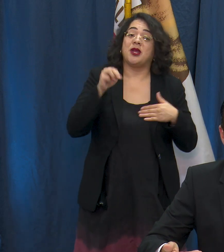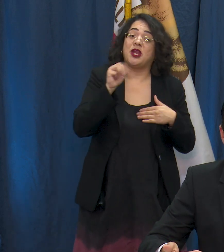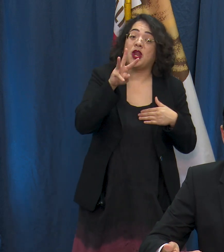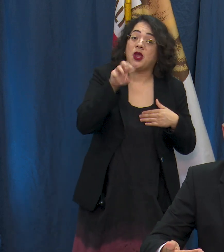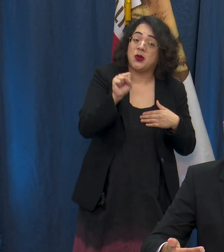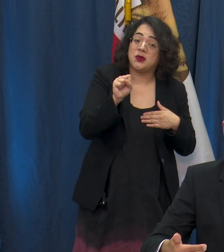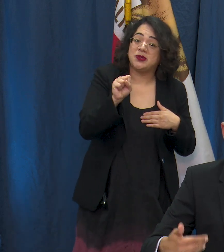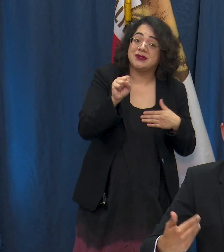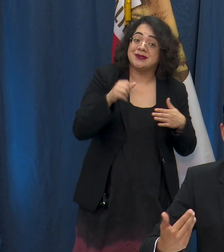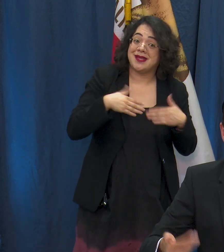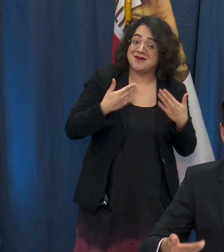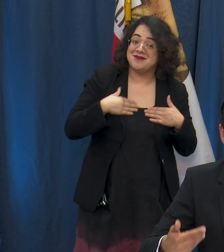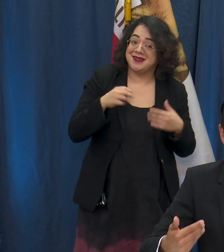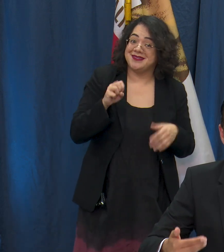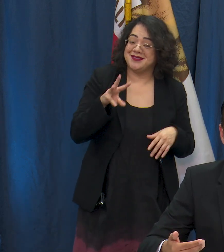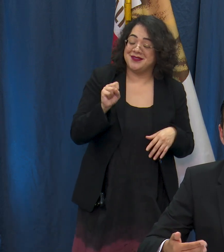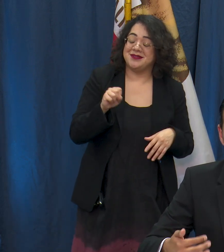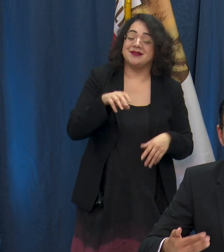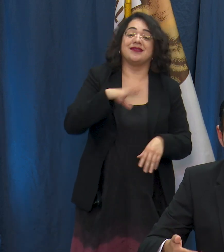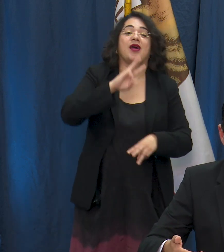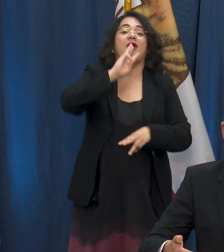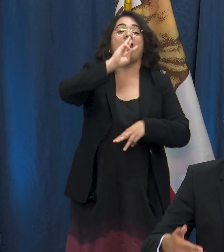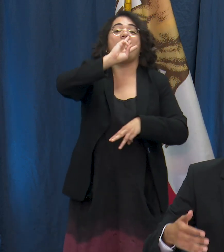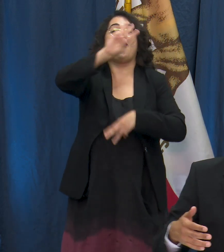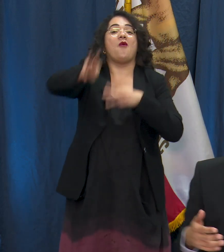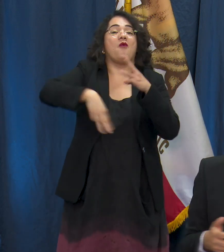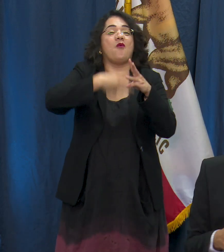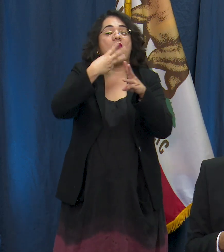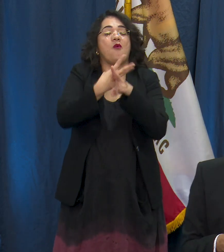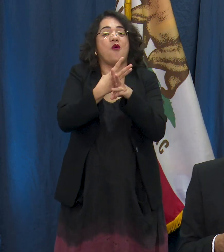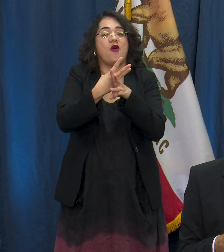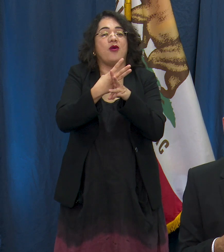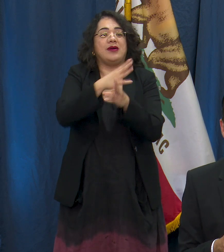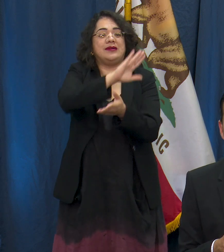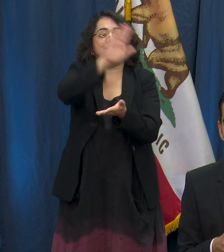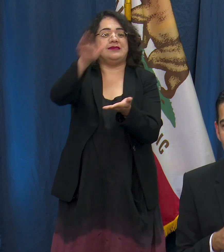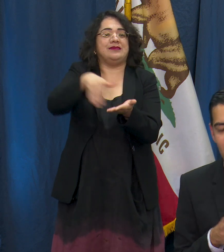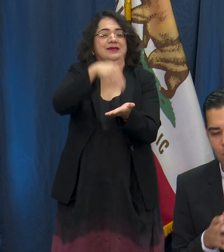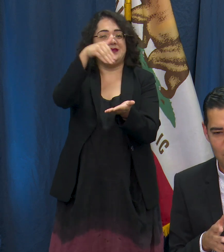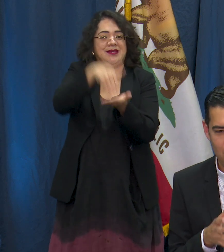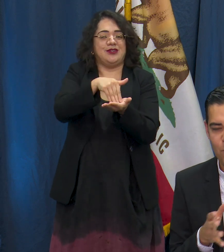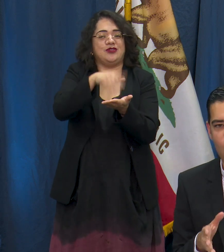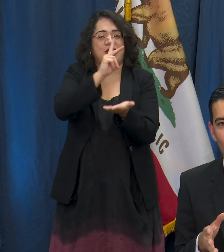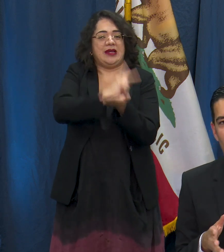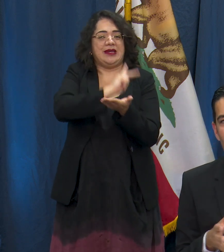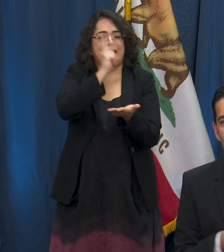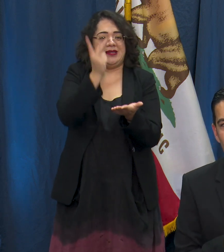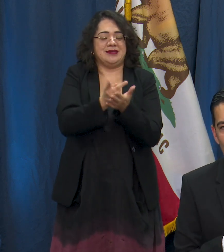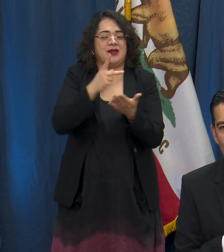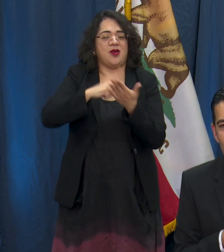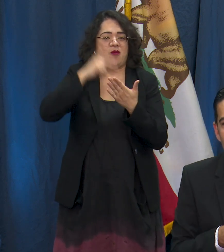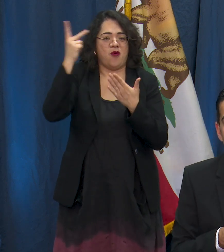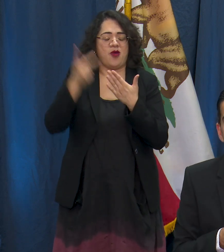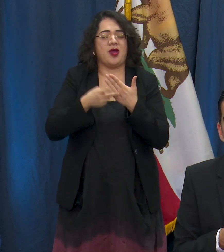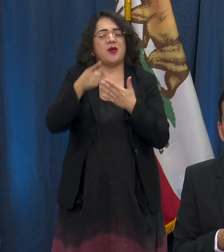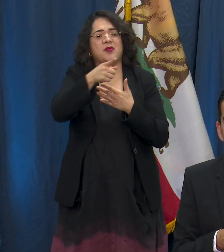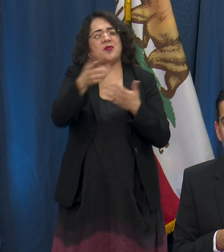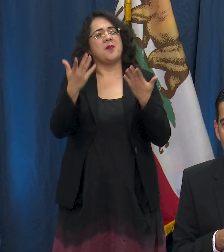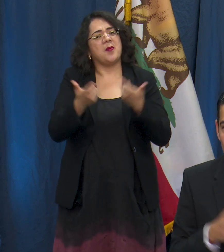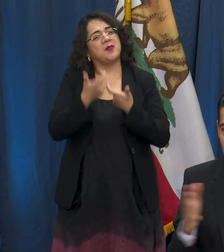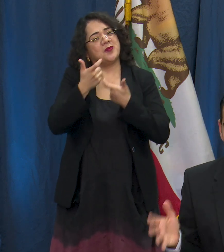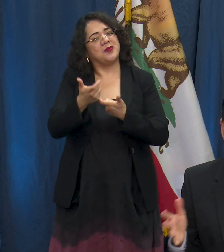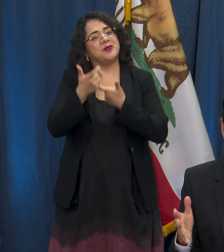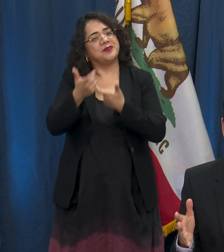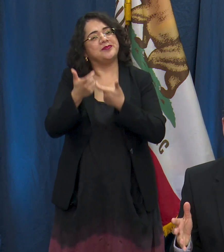2 weeks of our World Central Kitchen program. And for those that may be following this program,